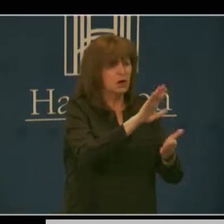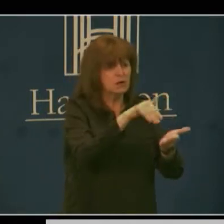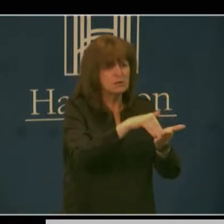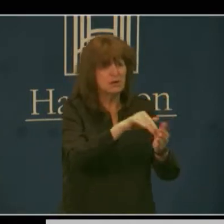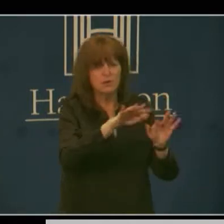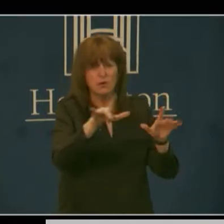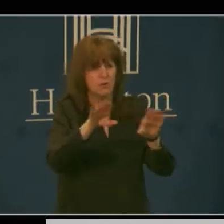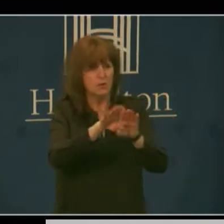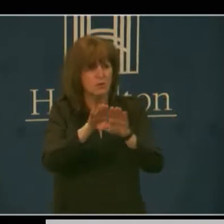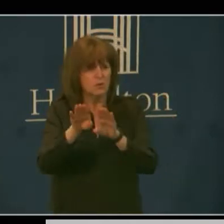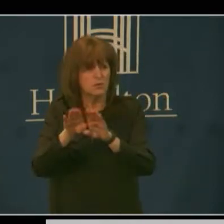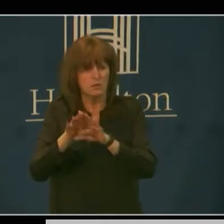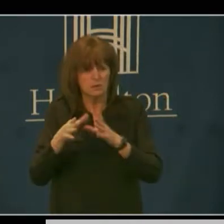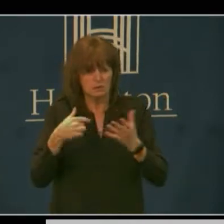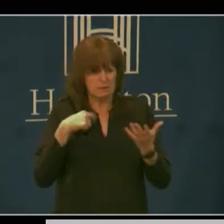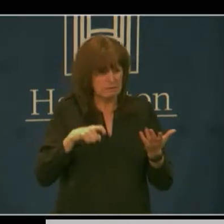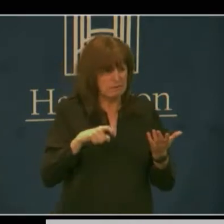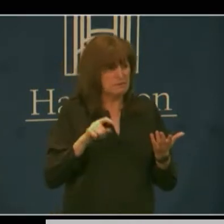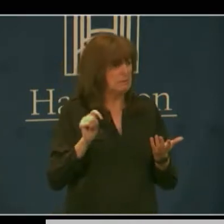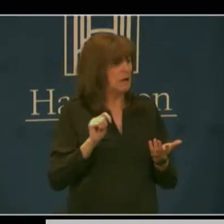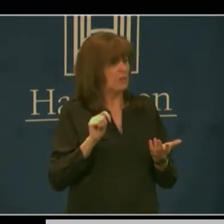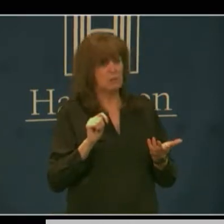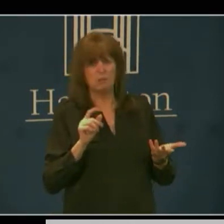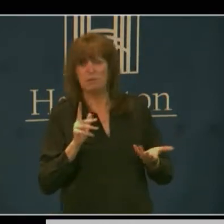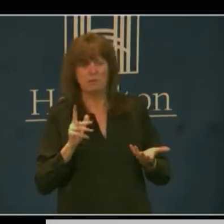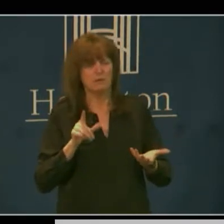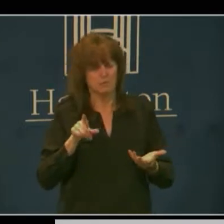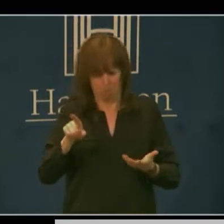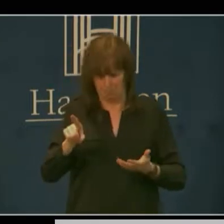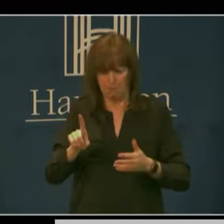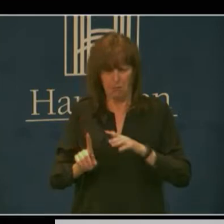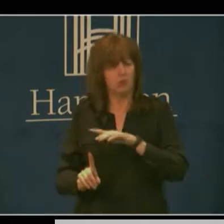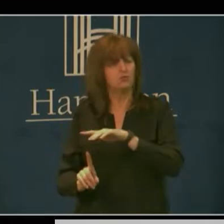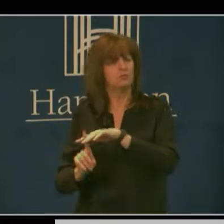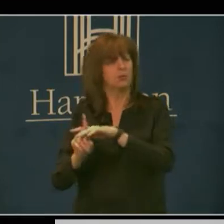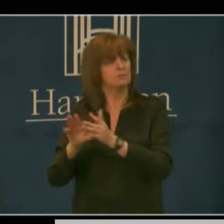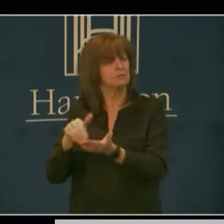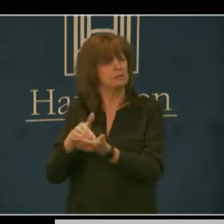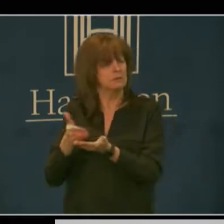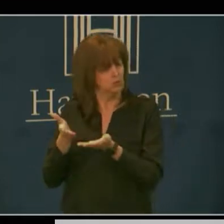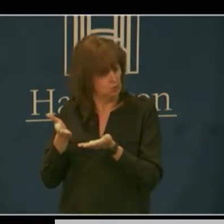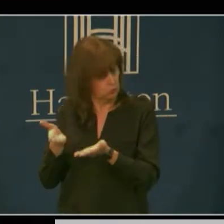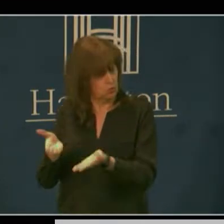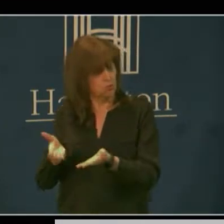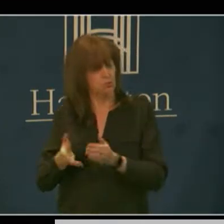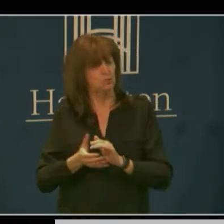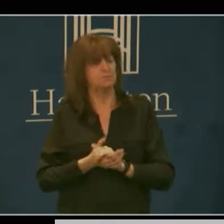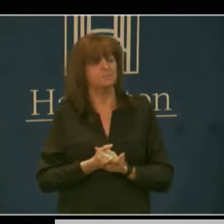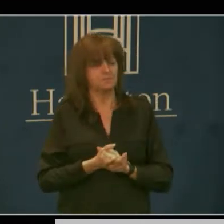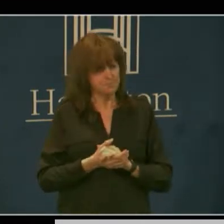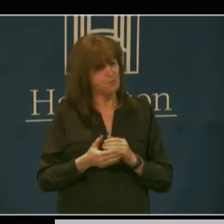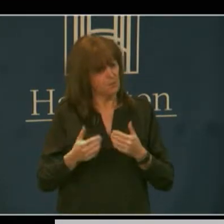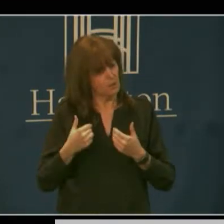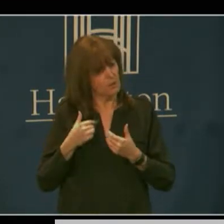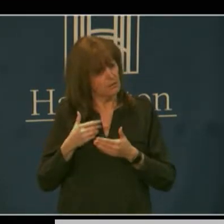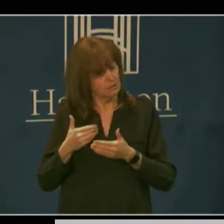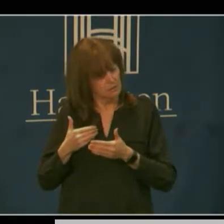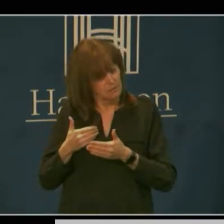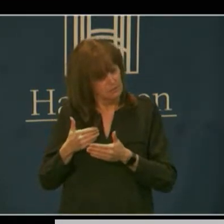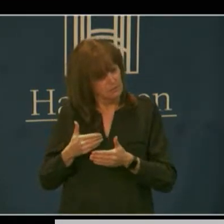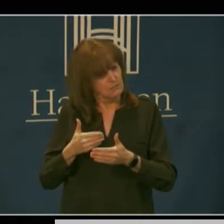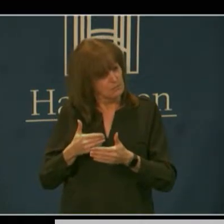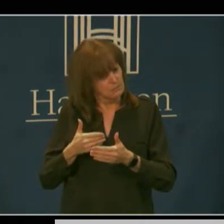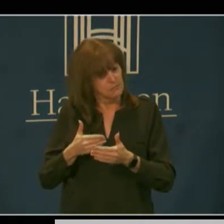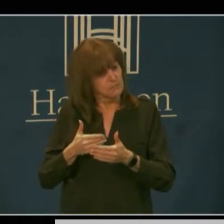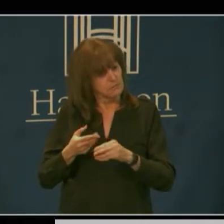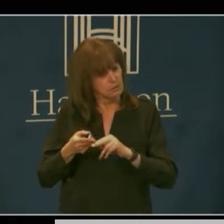dealing with. And I would say to the community that that is where we are today. This is a phased approach about expanding and enhancing services as we need them. In